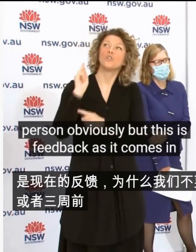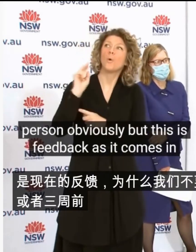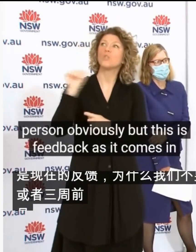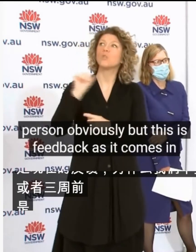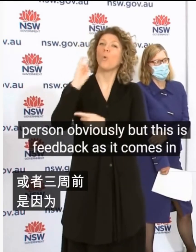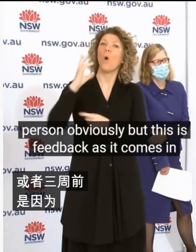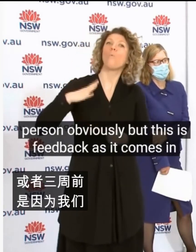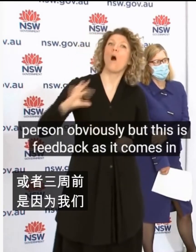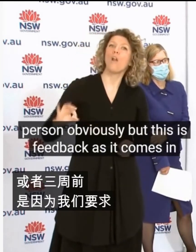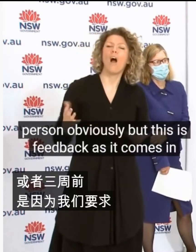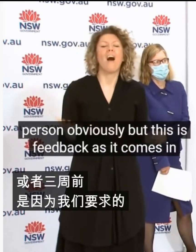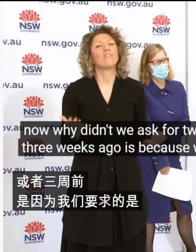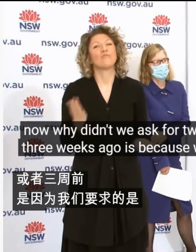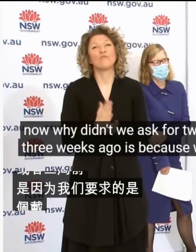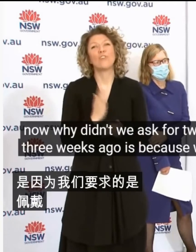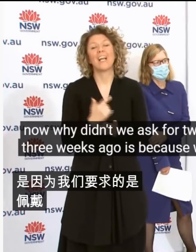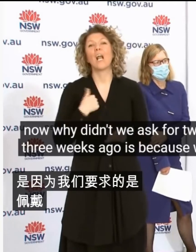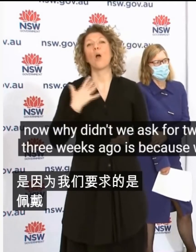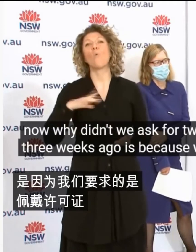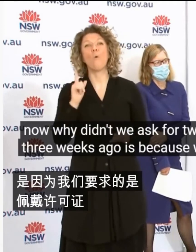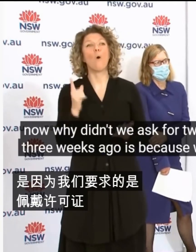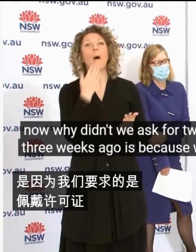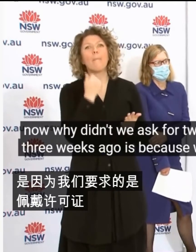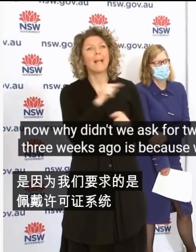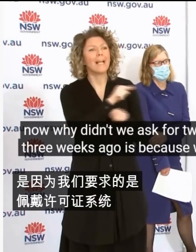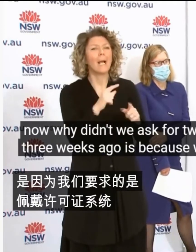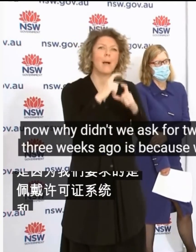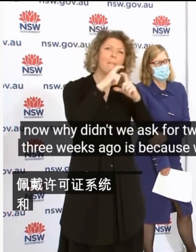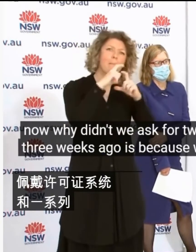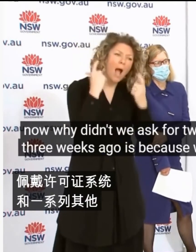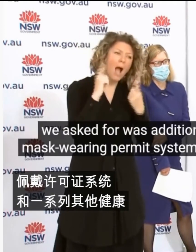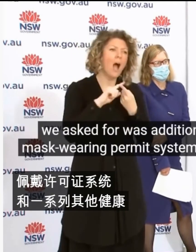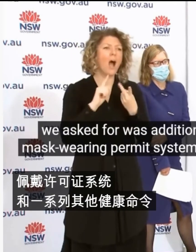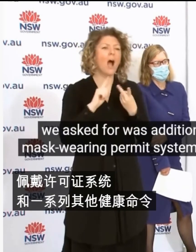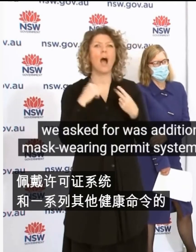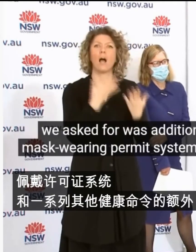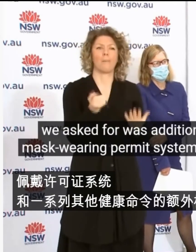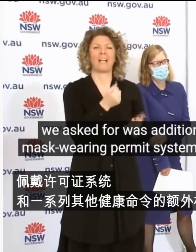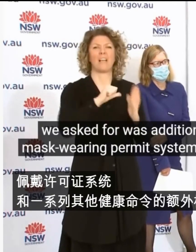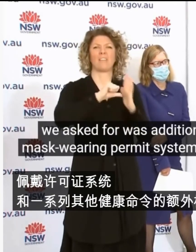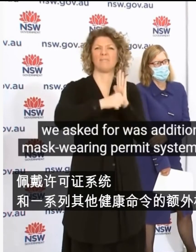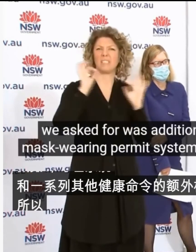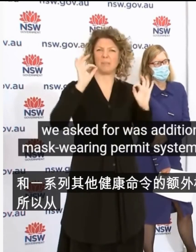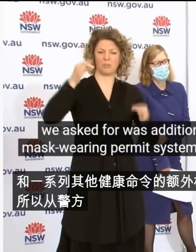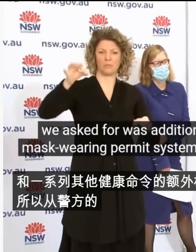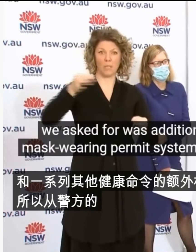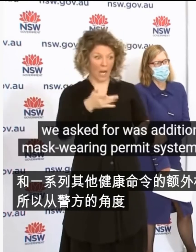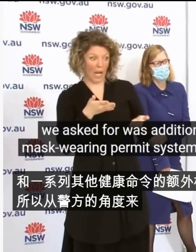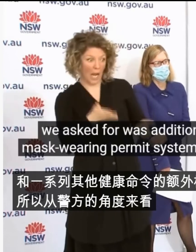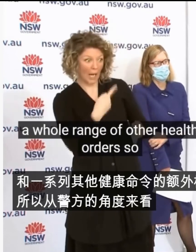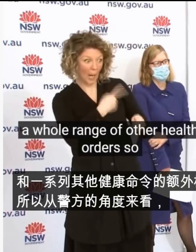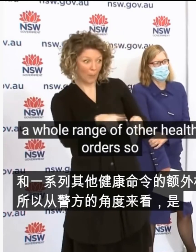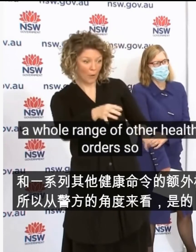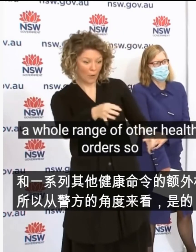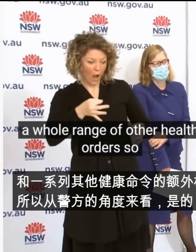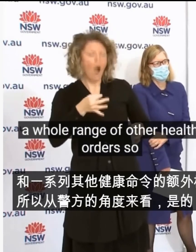weeks ago is because what we had asked for was additional mask wearing, permit systems and a whole range of other health orders. So from a